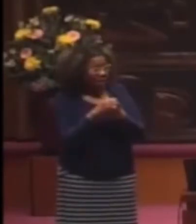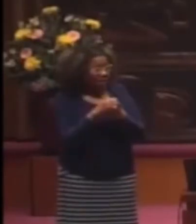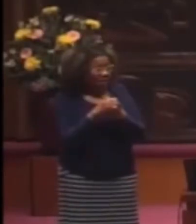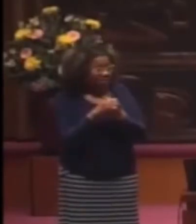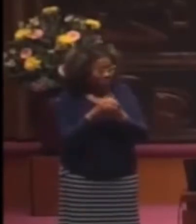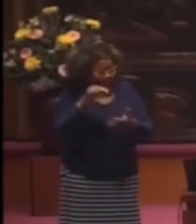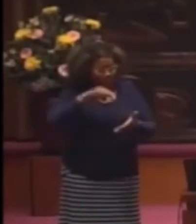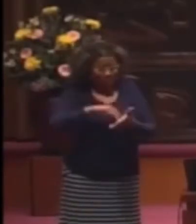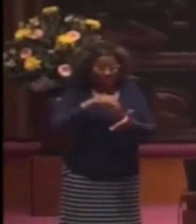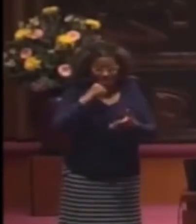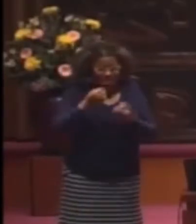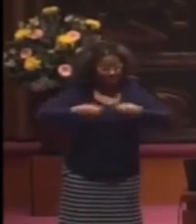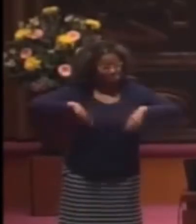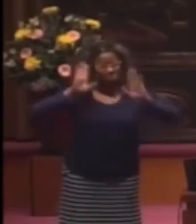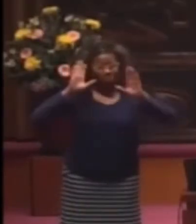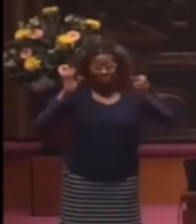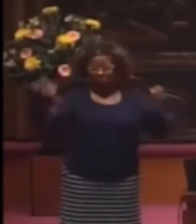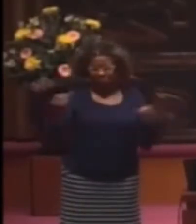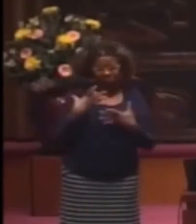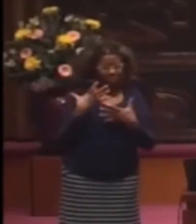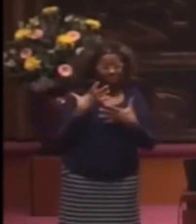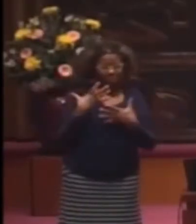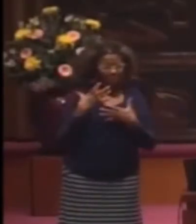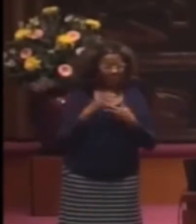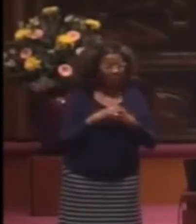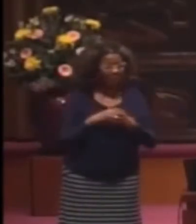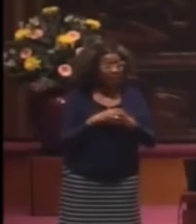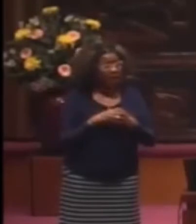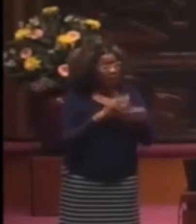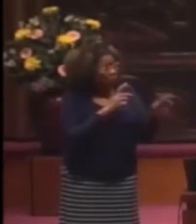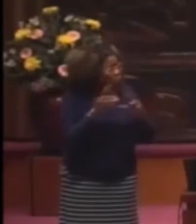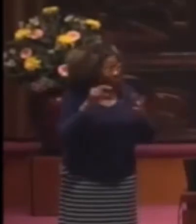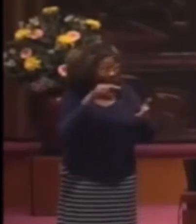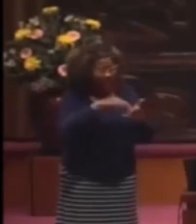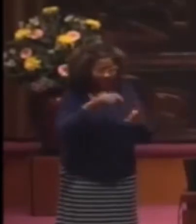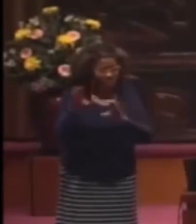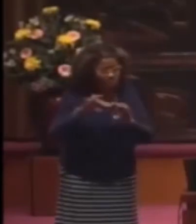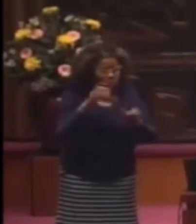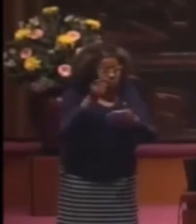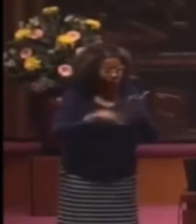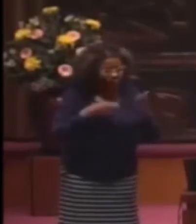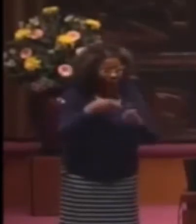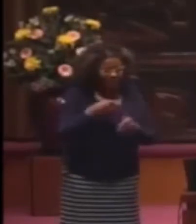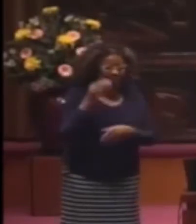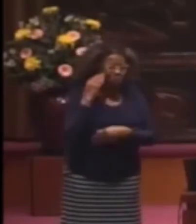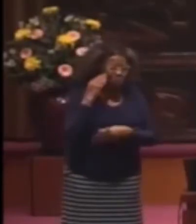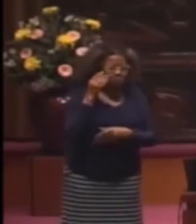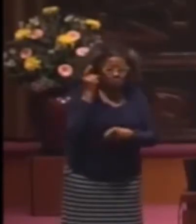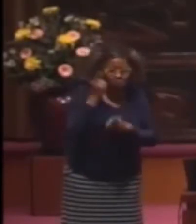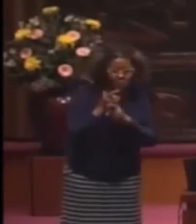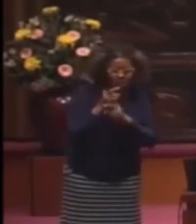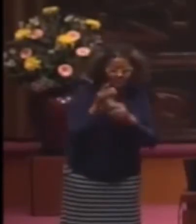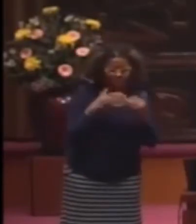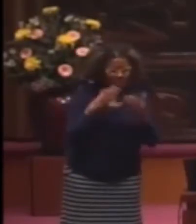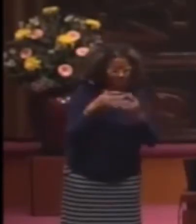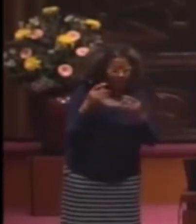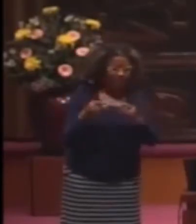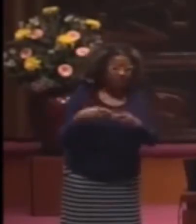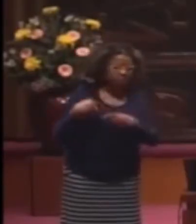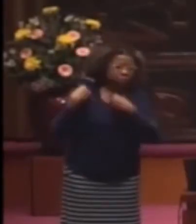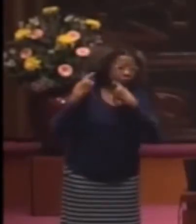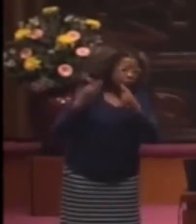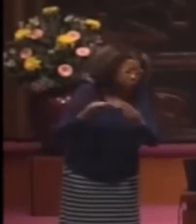fear. He was willing to stand up and do what he knew was right, no matter how long it took for